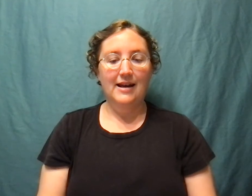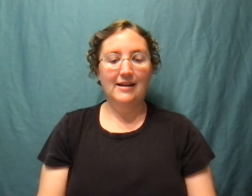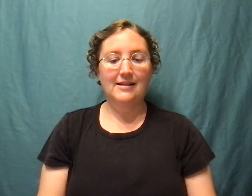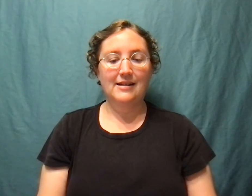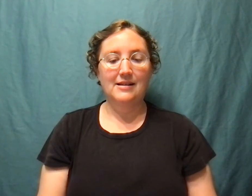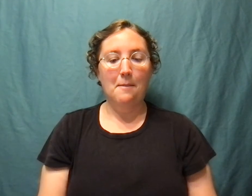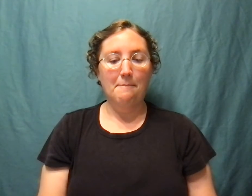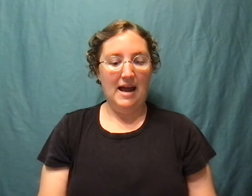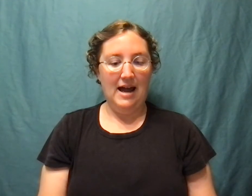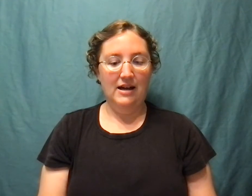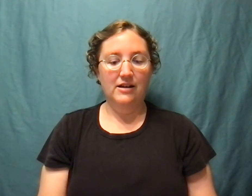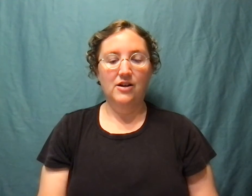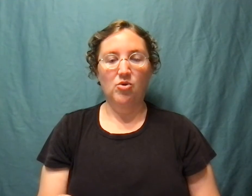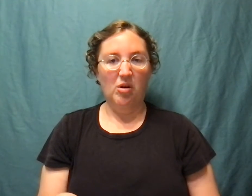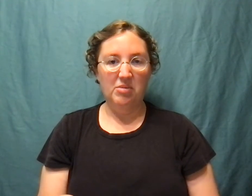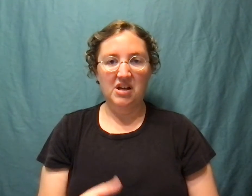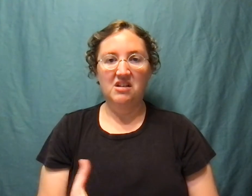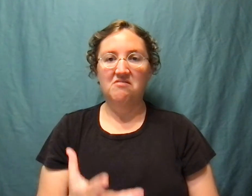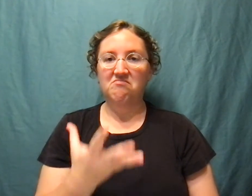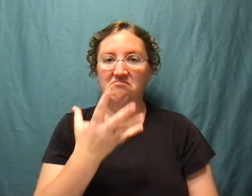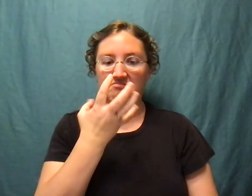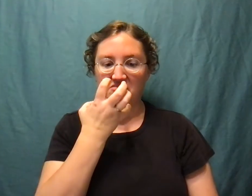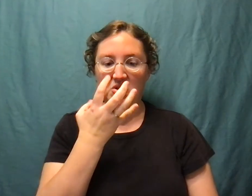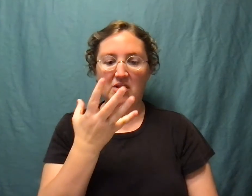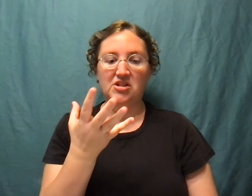Next is mad, grumpy, grouchy.